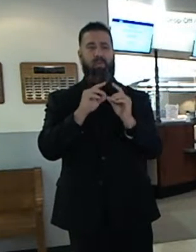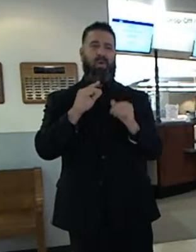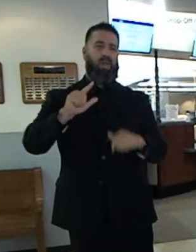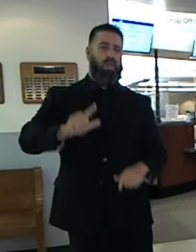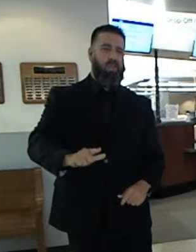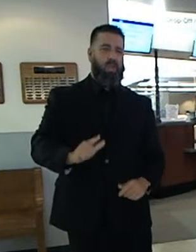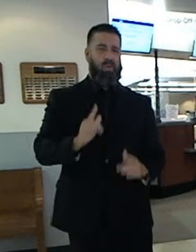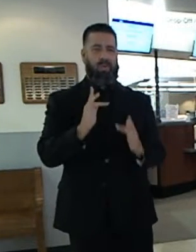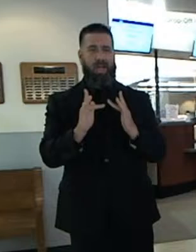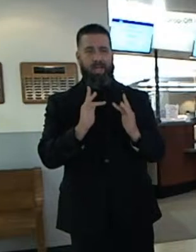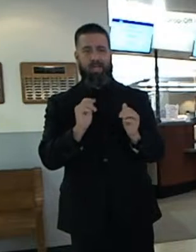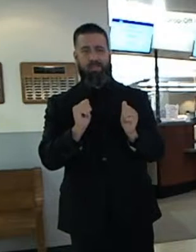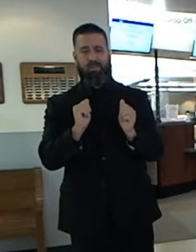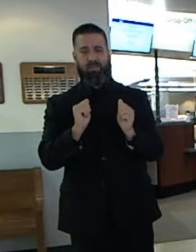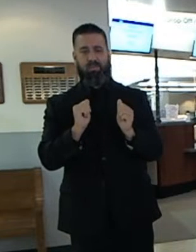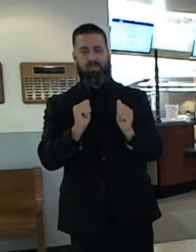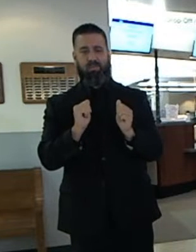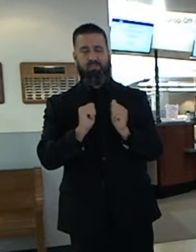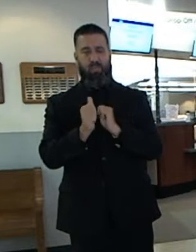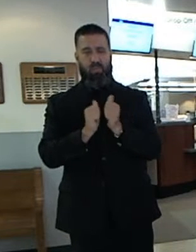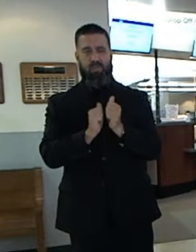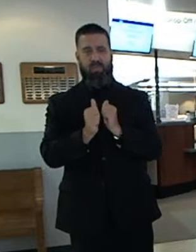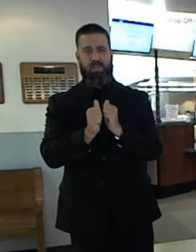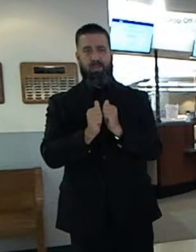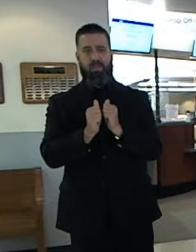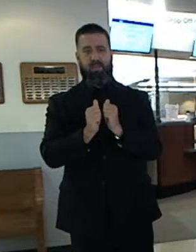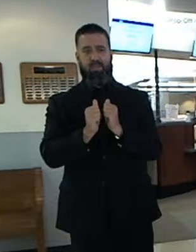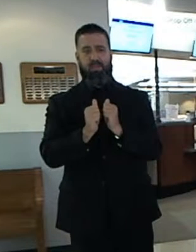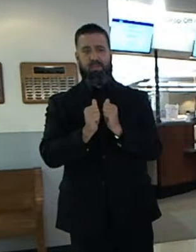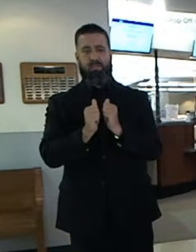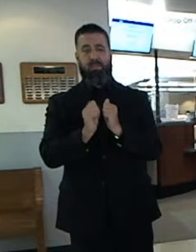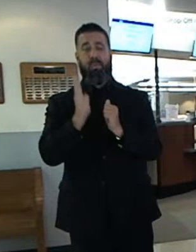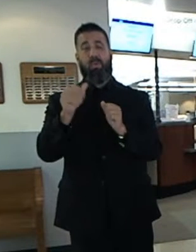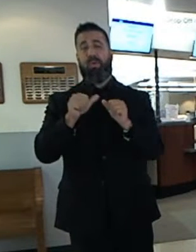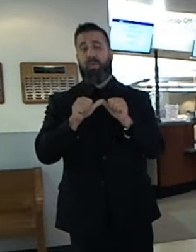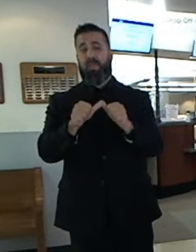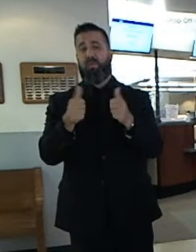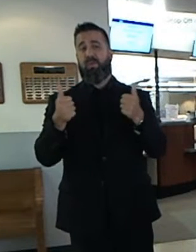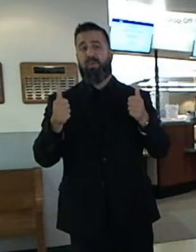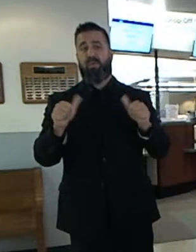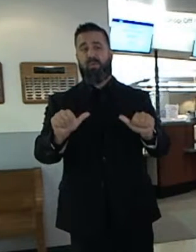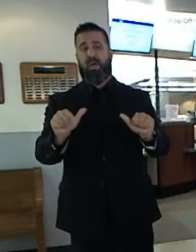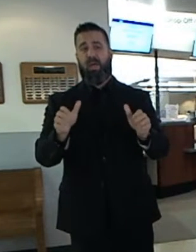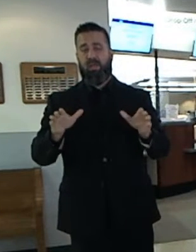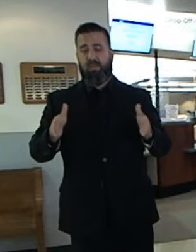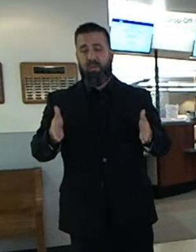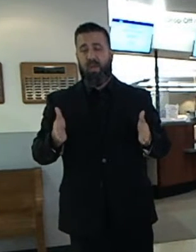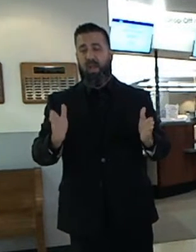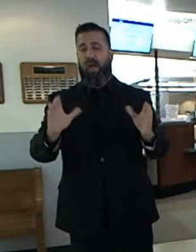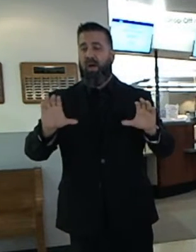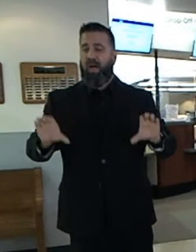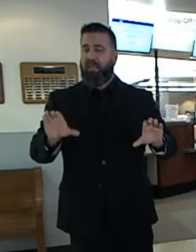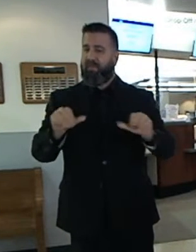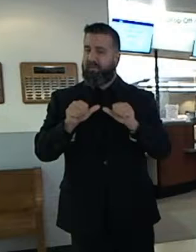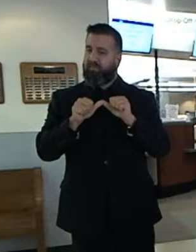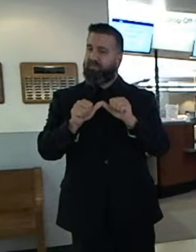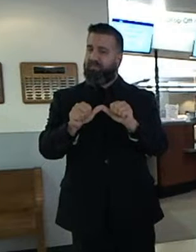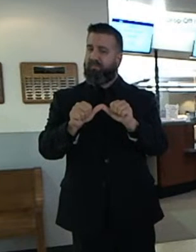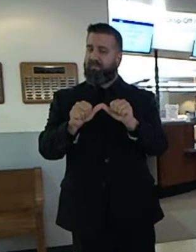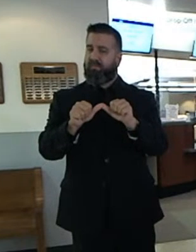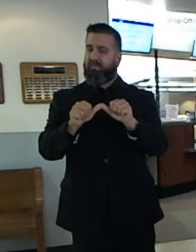full contact sports. We'll continue to try and allow for these activities to continue,